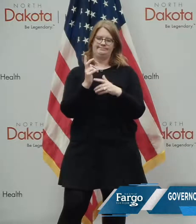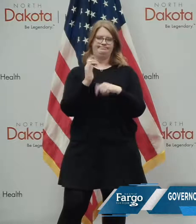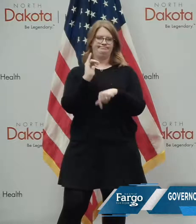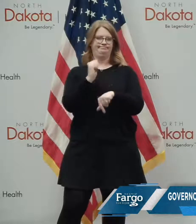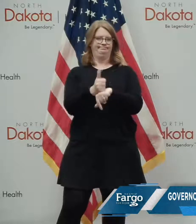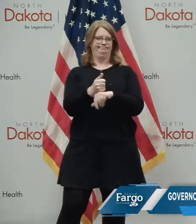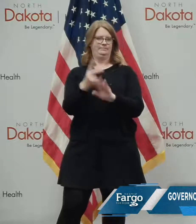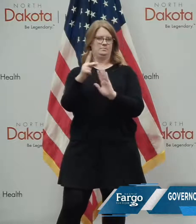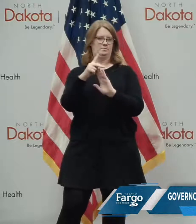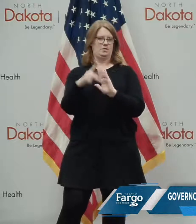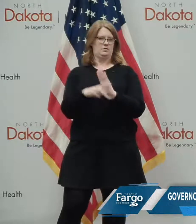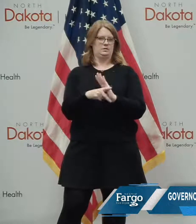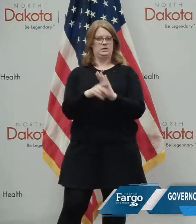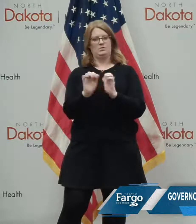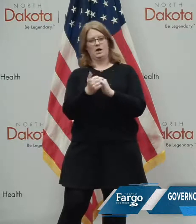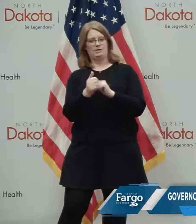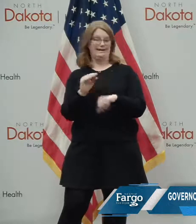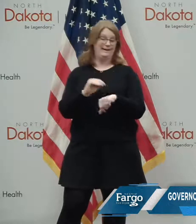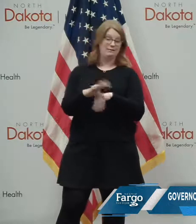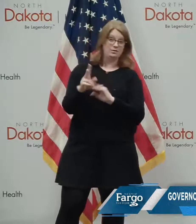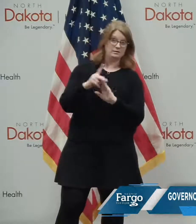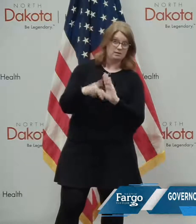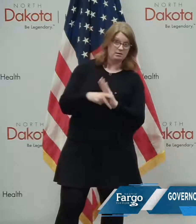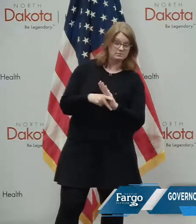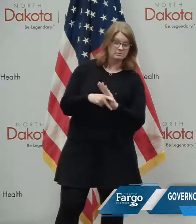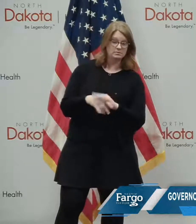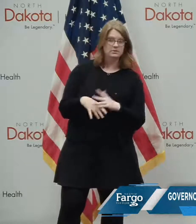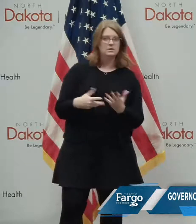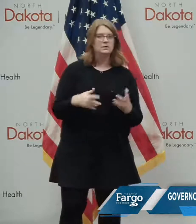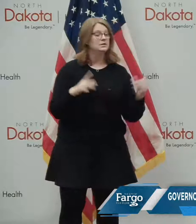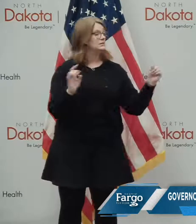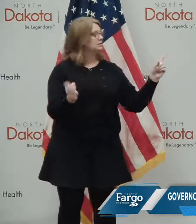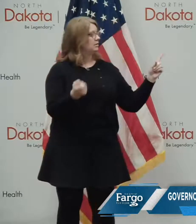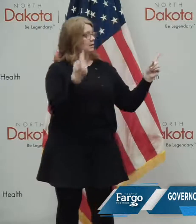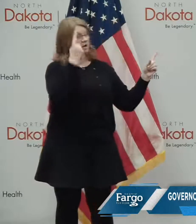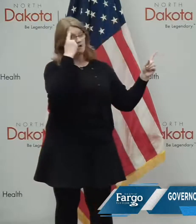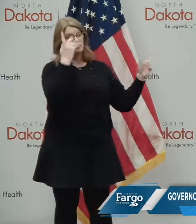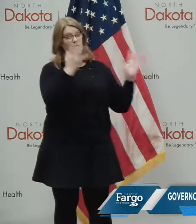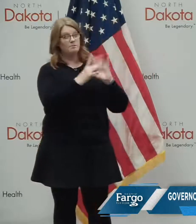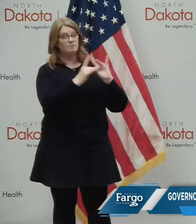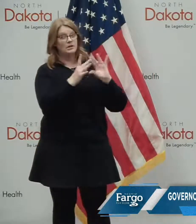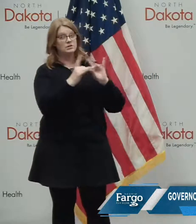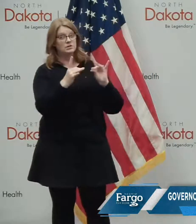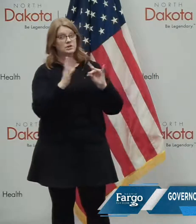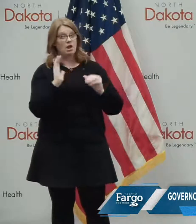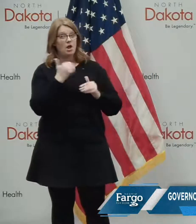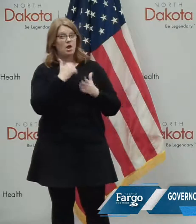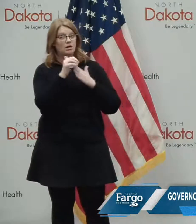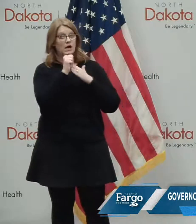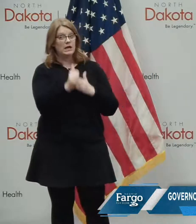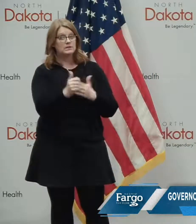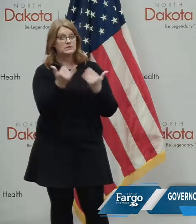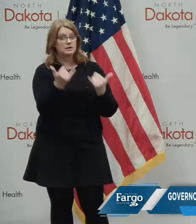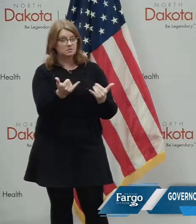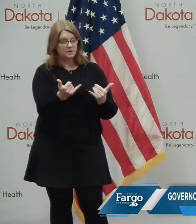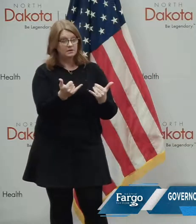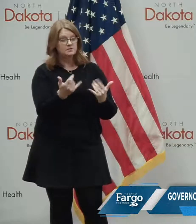so, as Governor Burgum mentioned, we are updating our guidance as a result of our